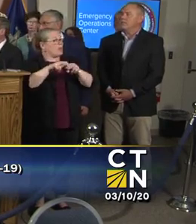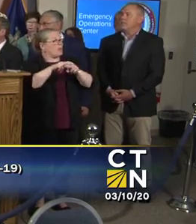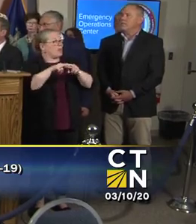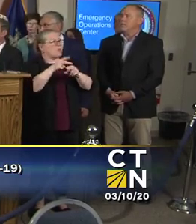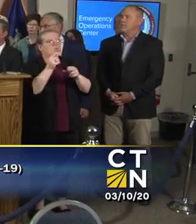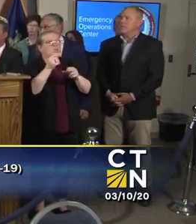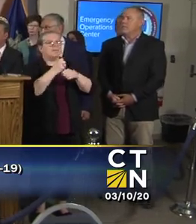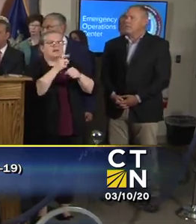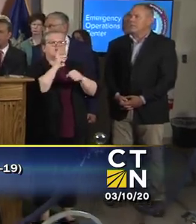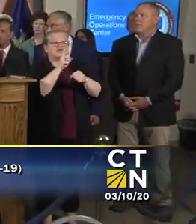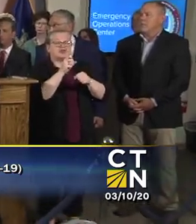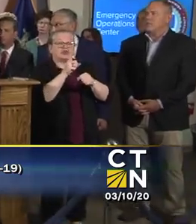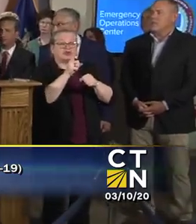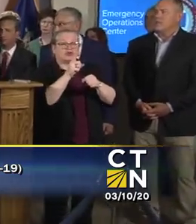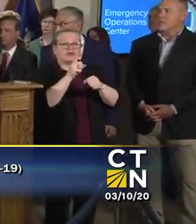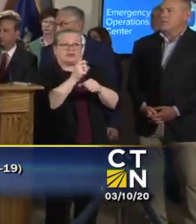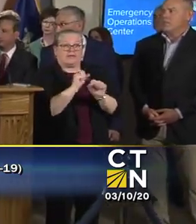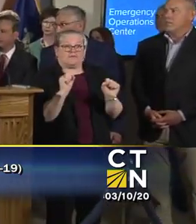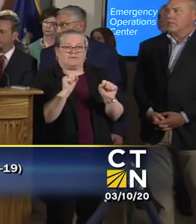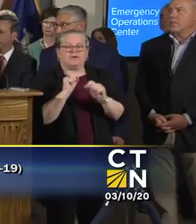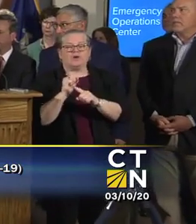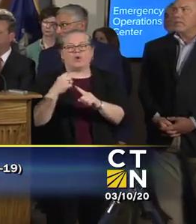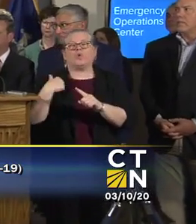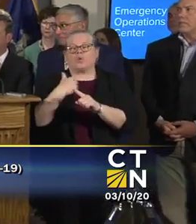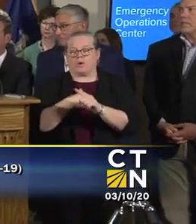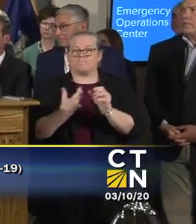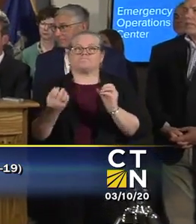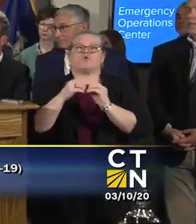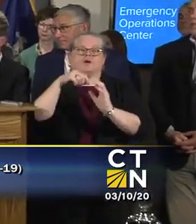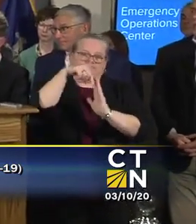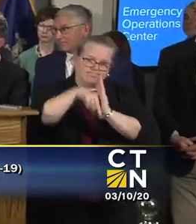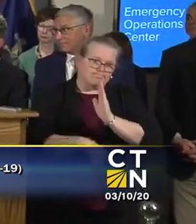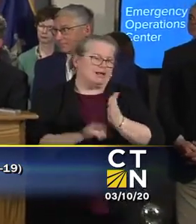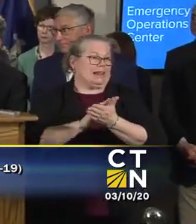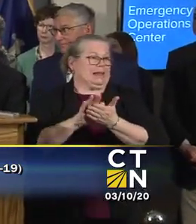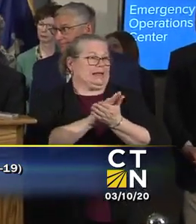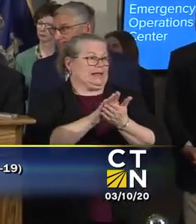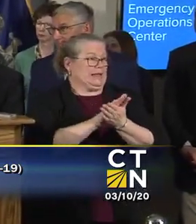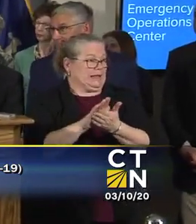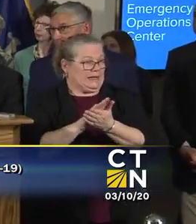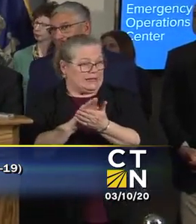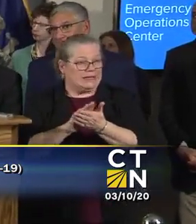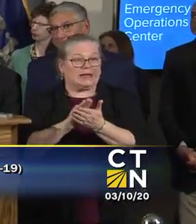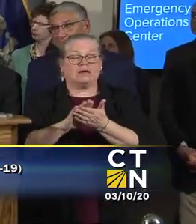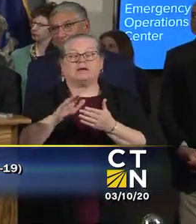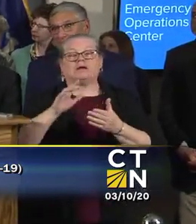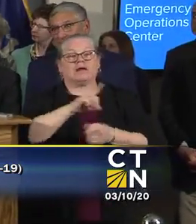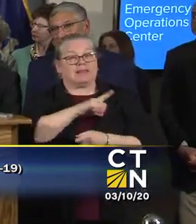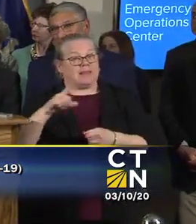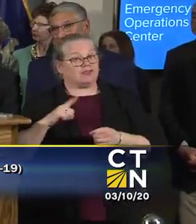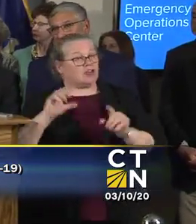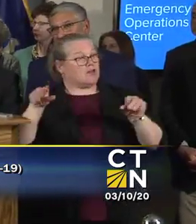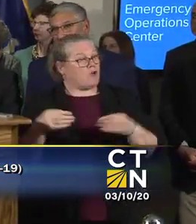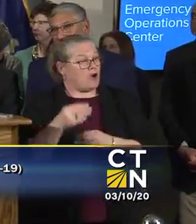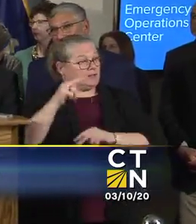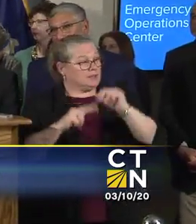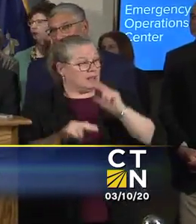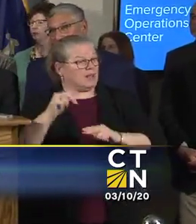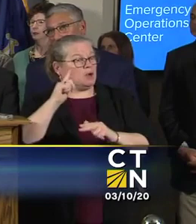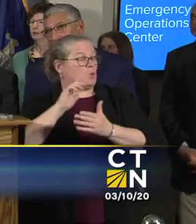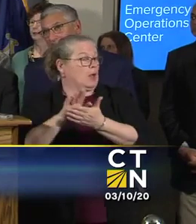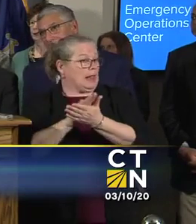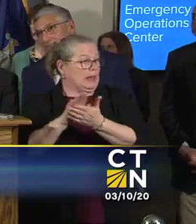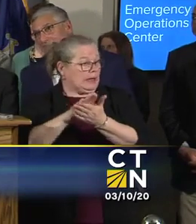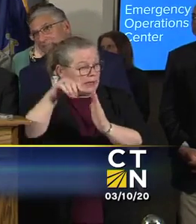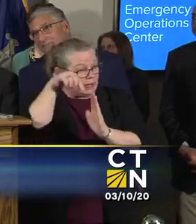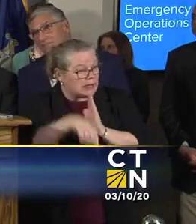We're doing an extra special job of keeping things clean, first of all. We're doing that throughout the LOB building. We're doing that obviously in our hospitals as